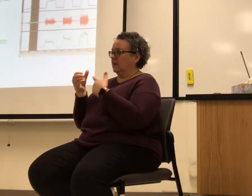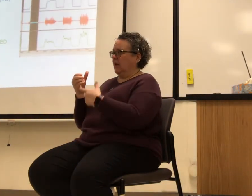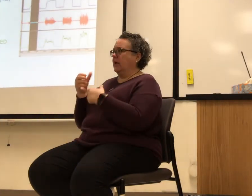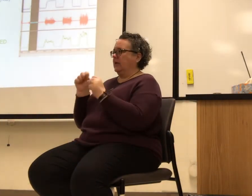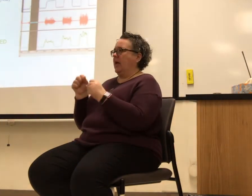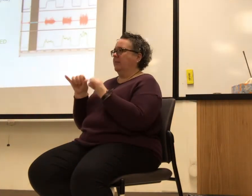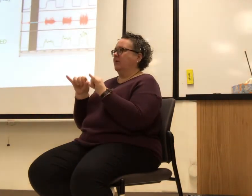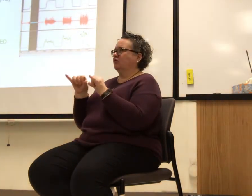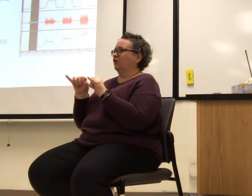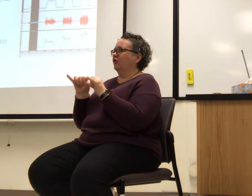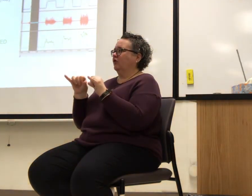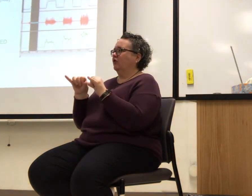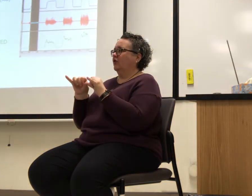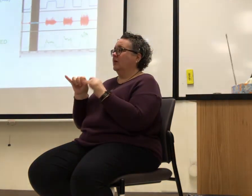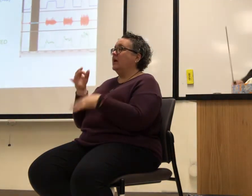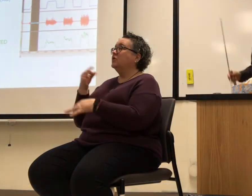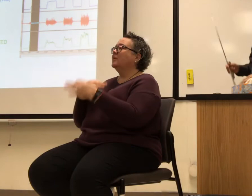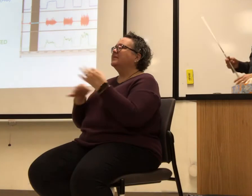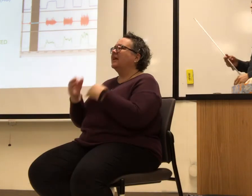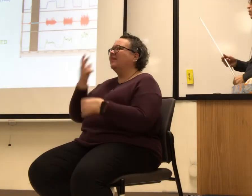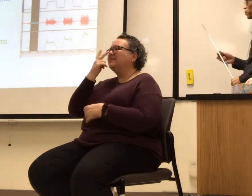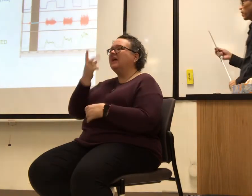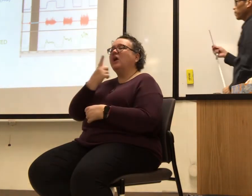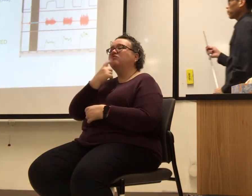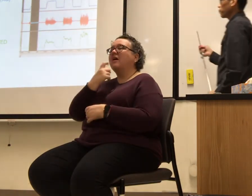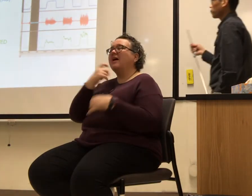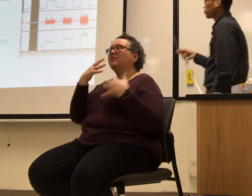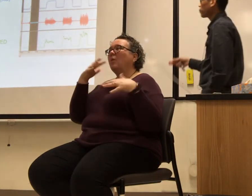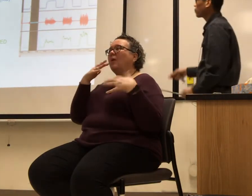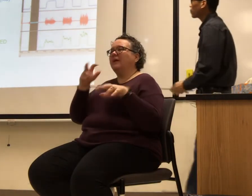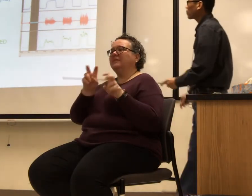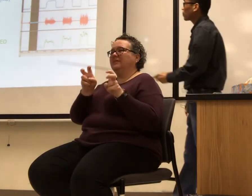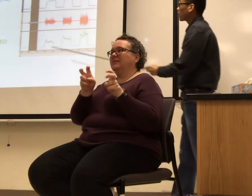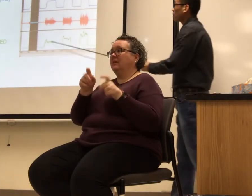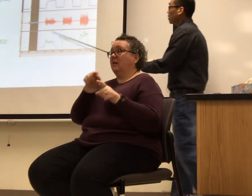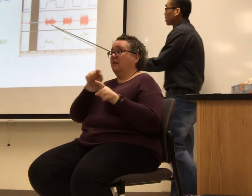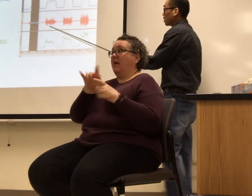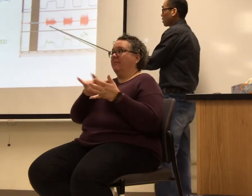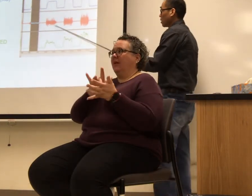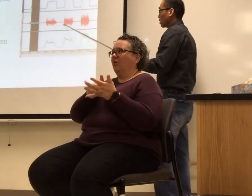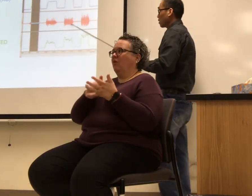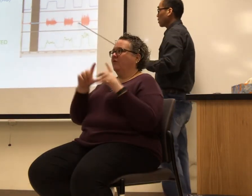So instead of just seeing red noise, middle frame,